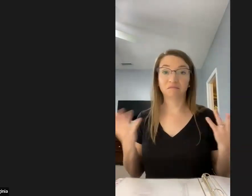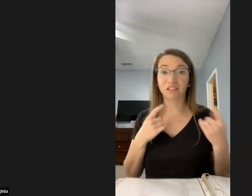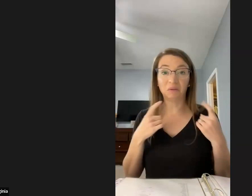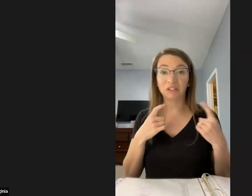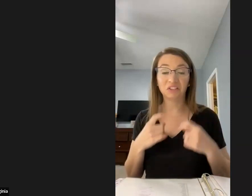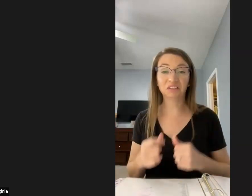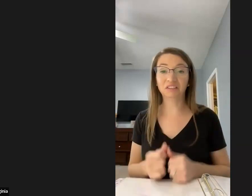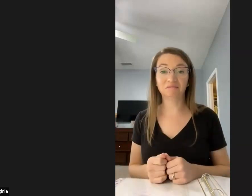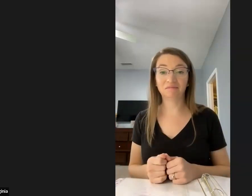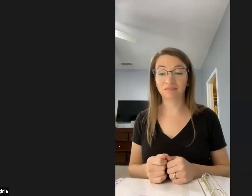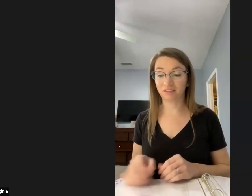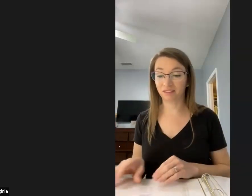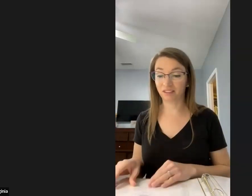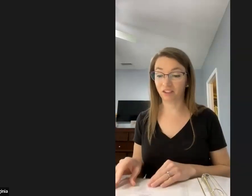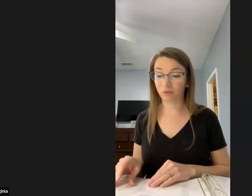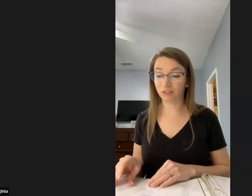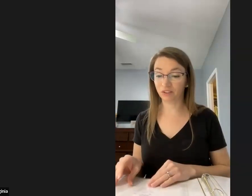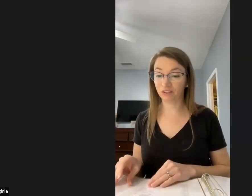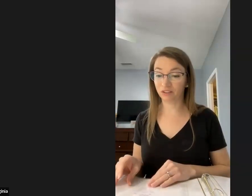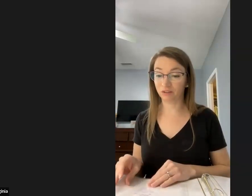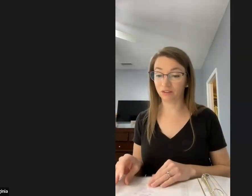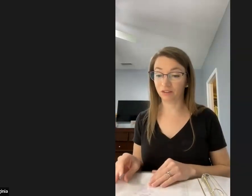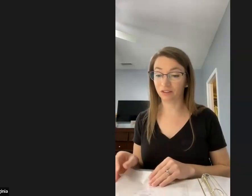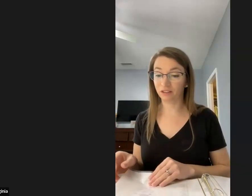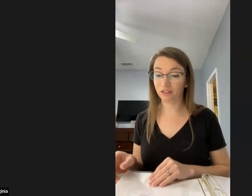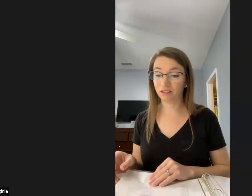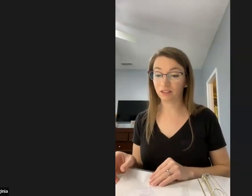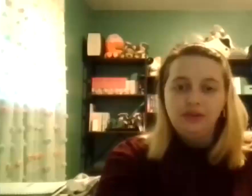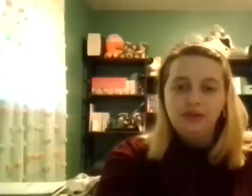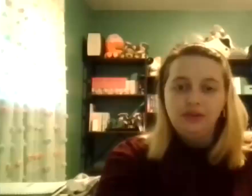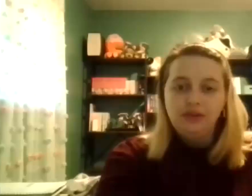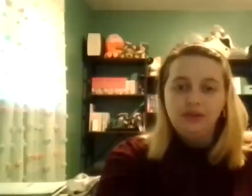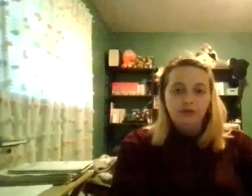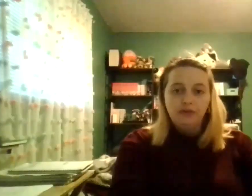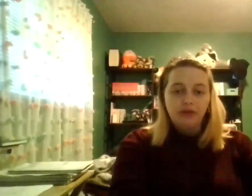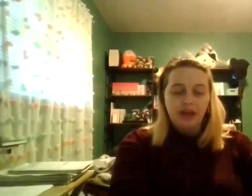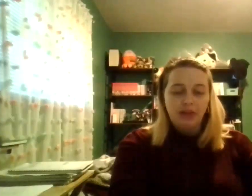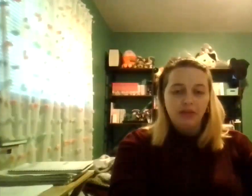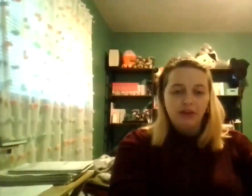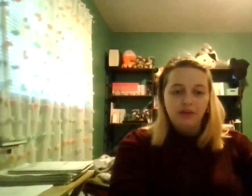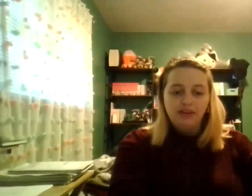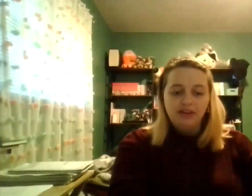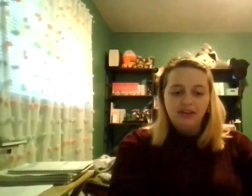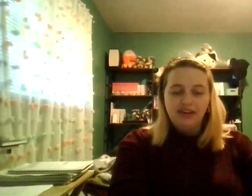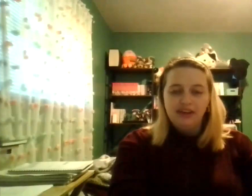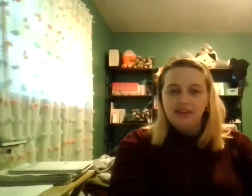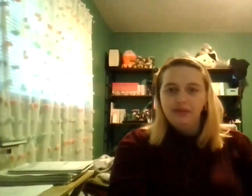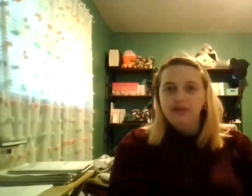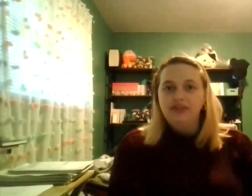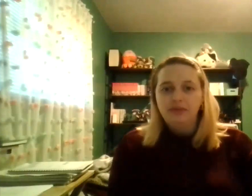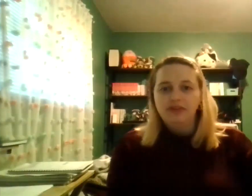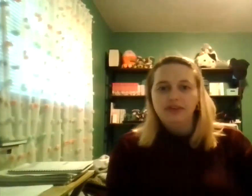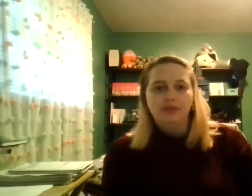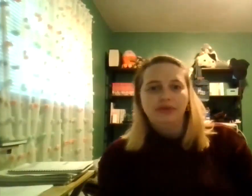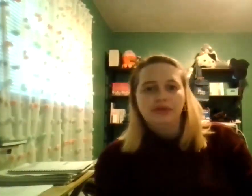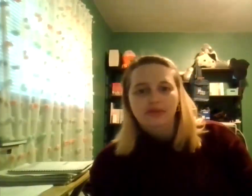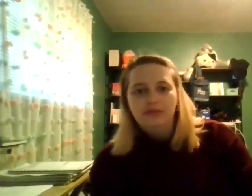Any questions? Any other questions or? Can you do a quick review of the vocabulary we did today? I think we skipped the typical